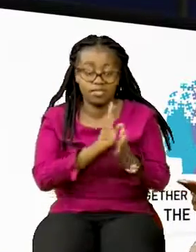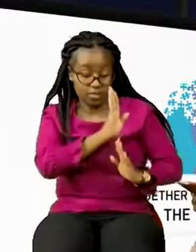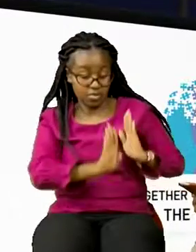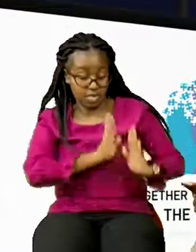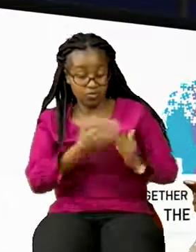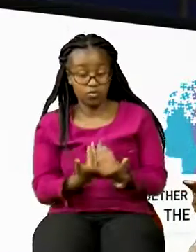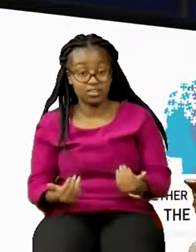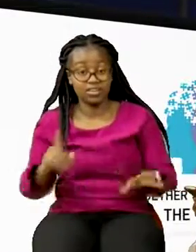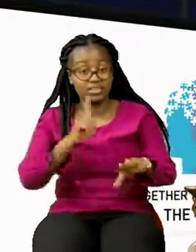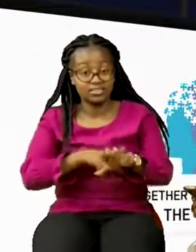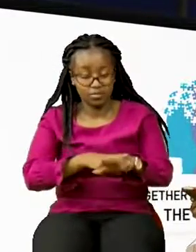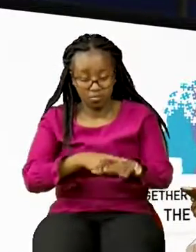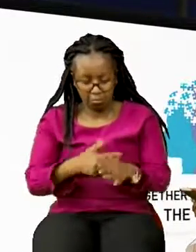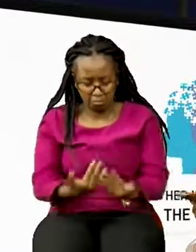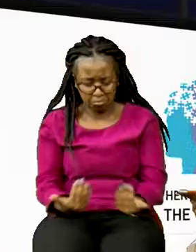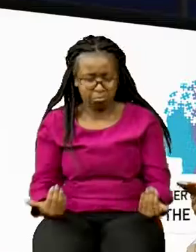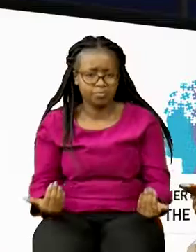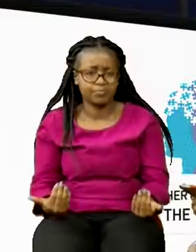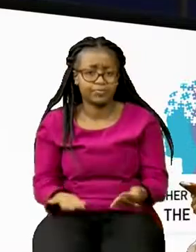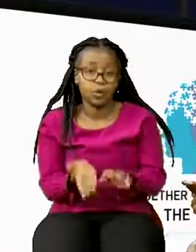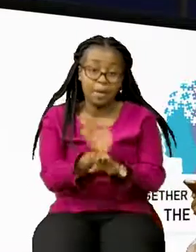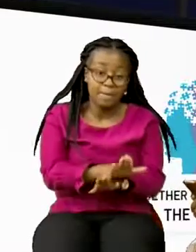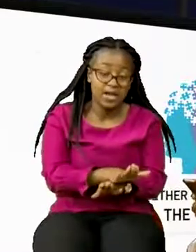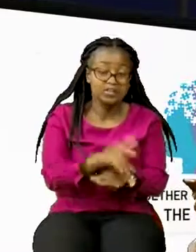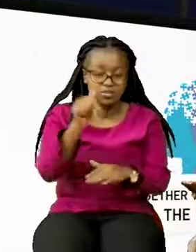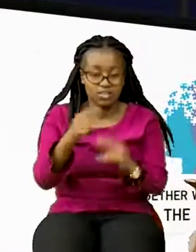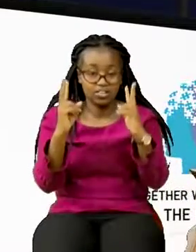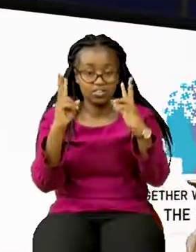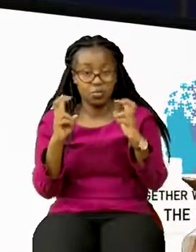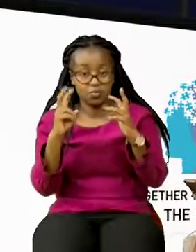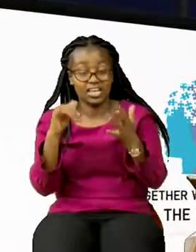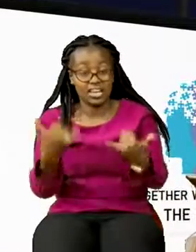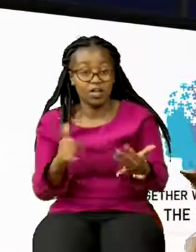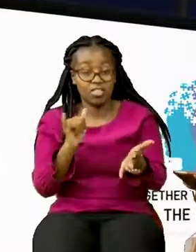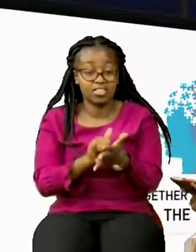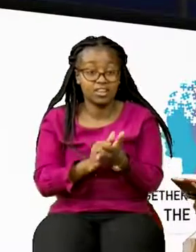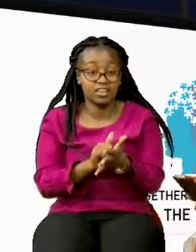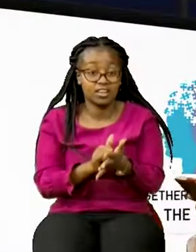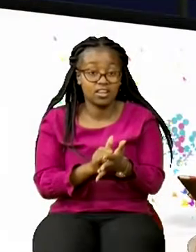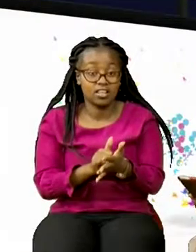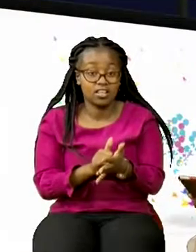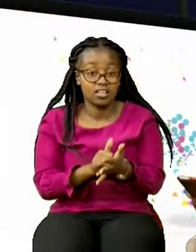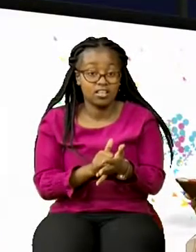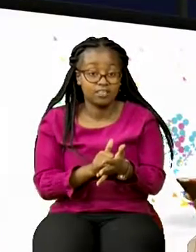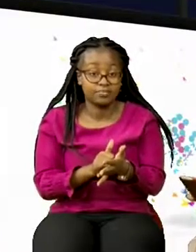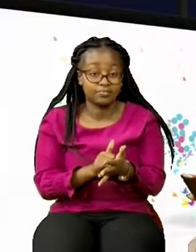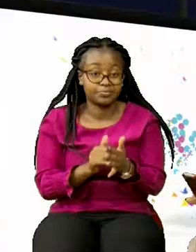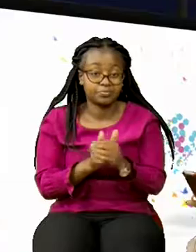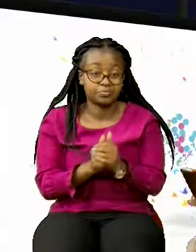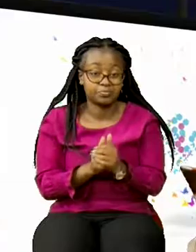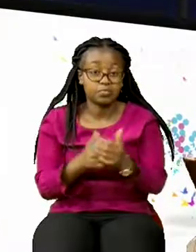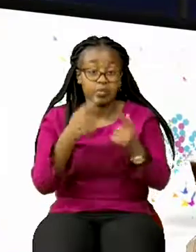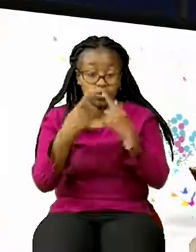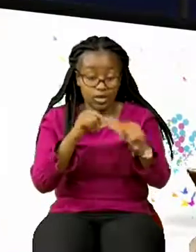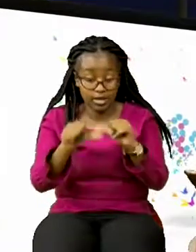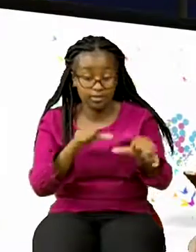behavior of a child when they are young. So we will dive back into our today's topic now that at least that has been out of our way. And we're